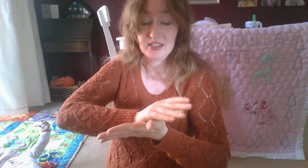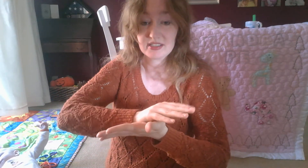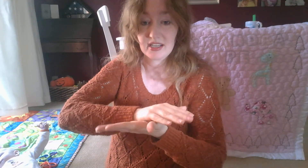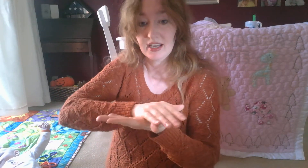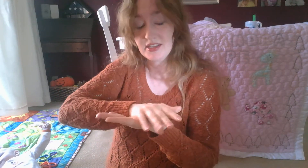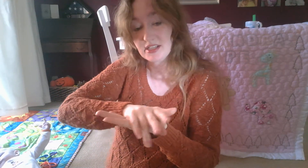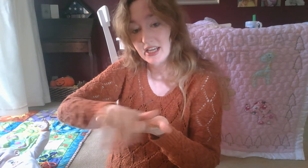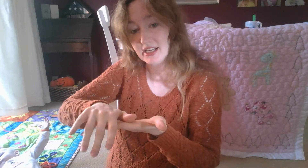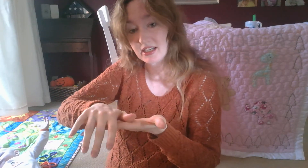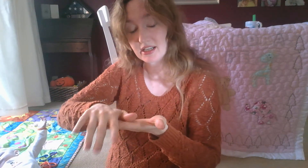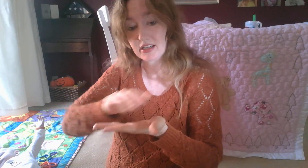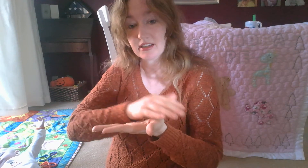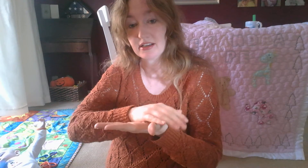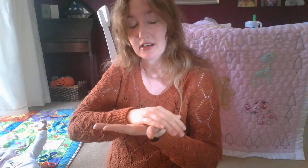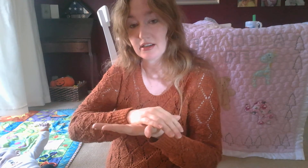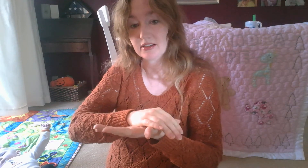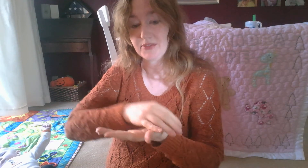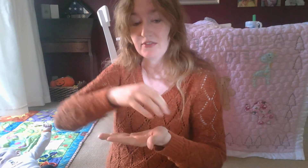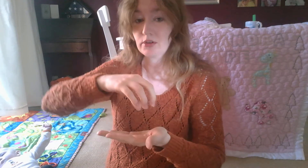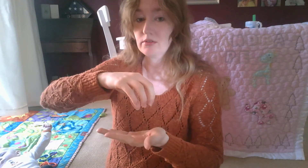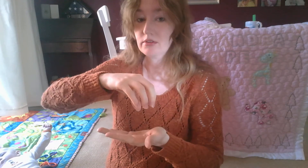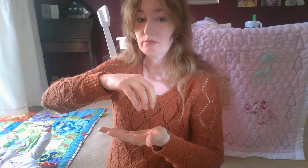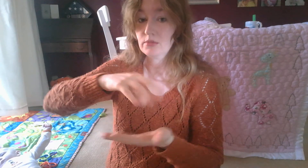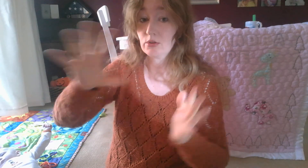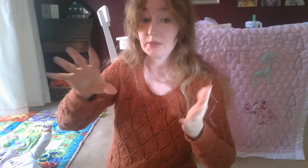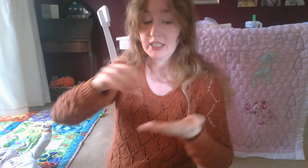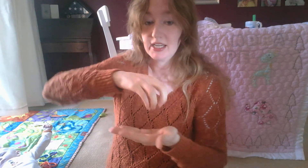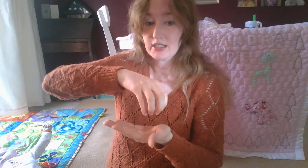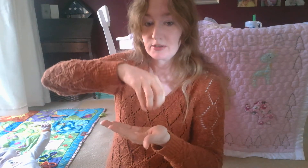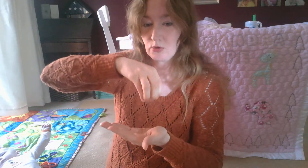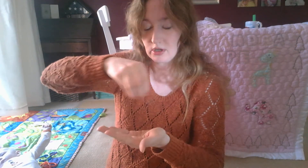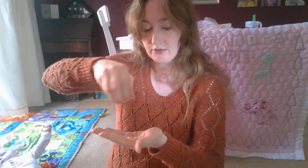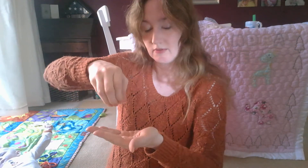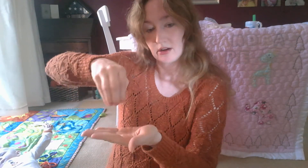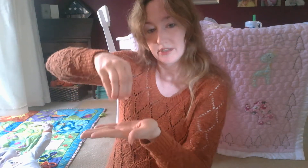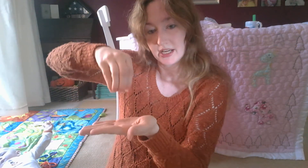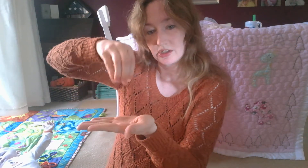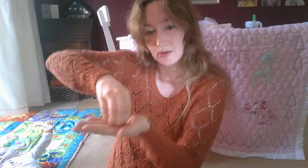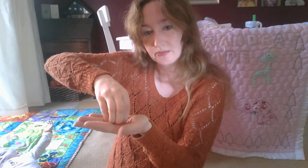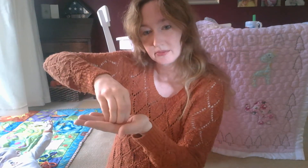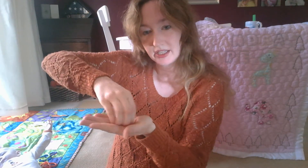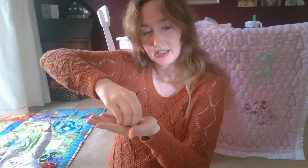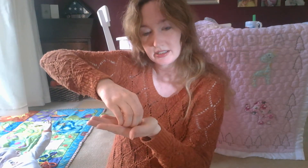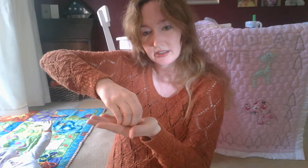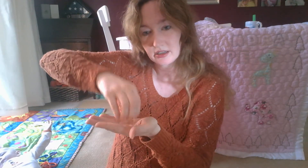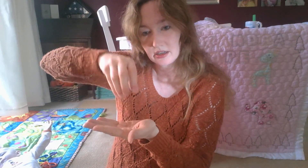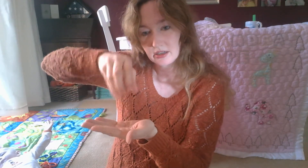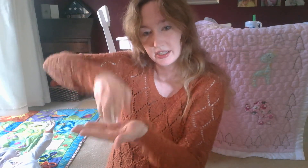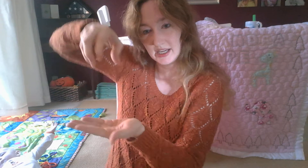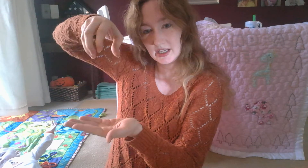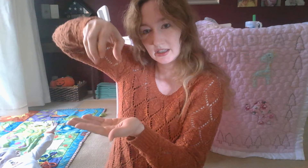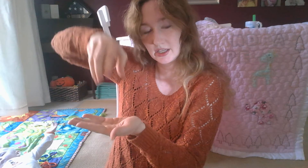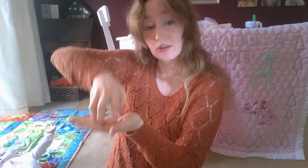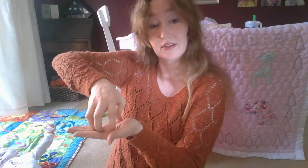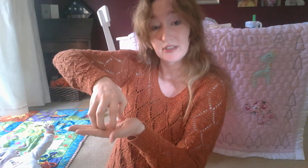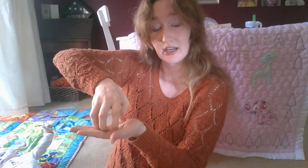Cheese, and then cake. Even though normally cake is more of a round hand shape like this. Cake, like you're lifting up